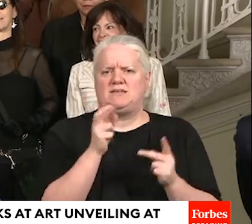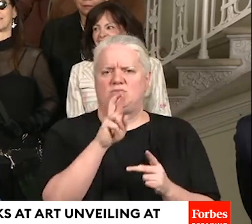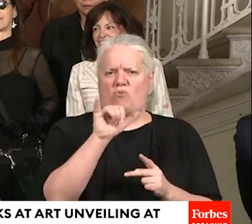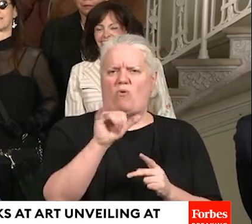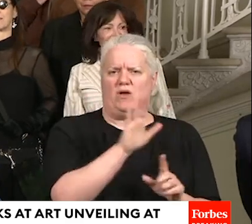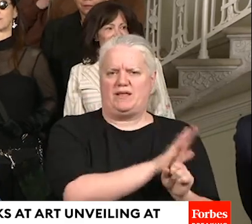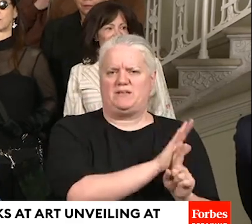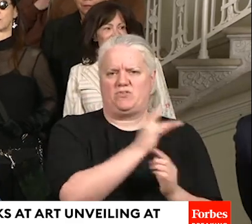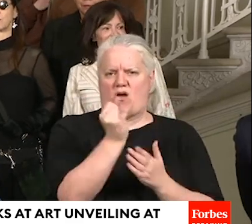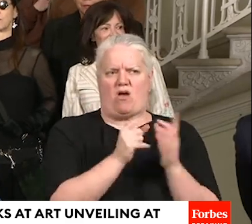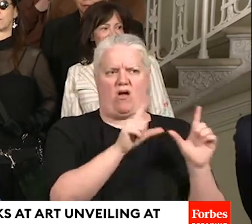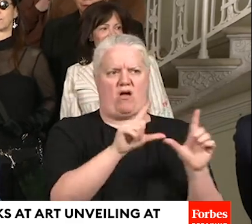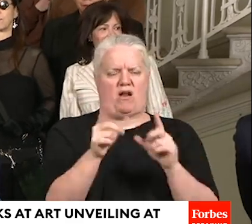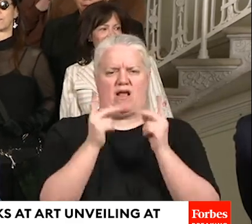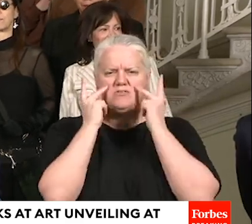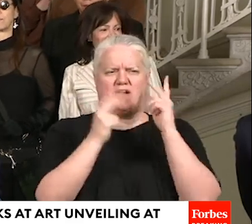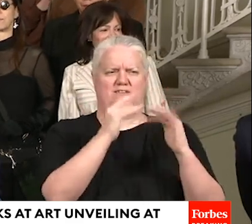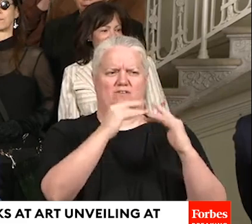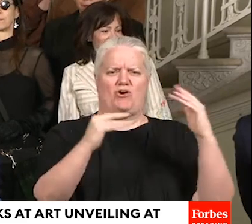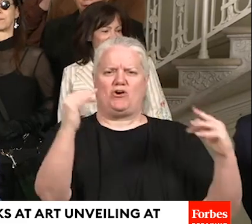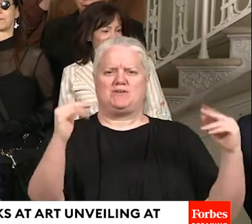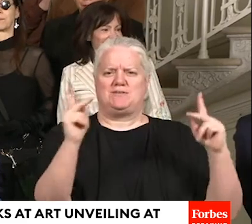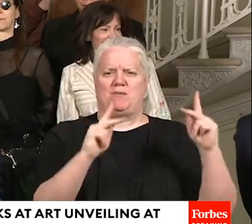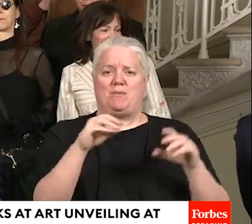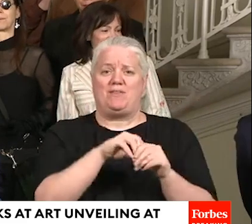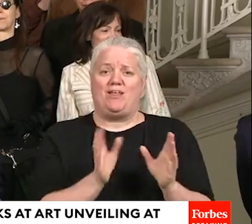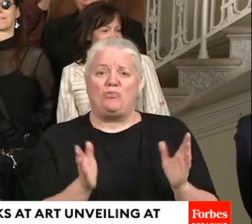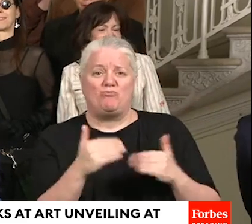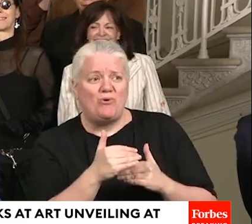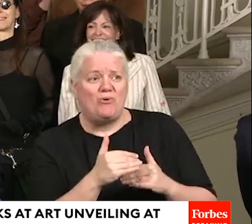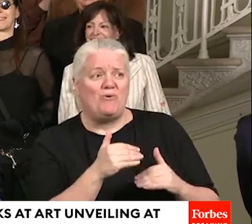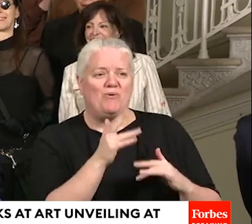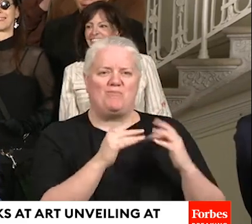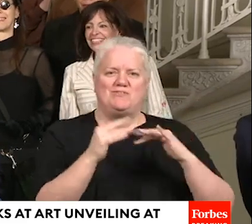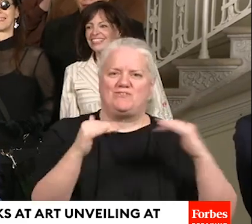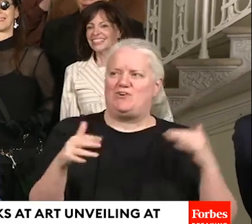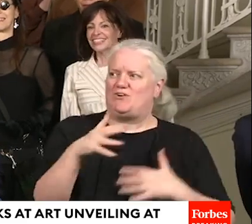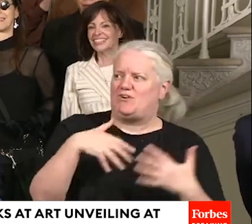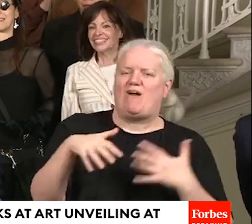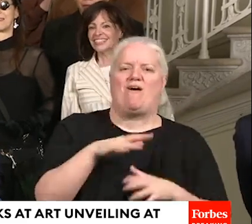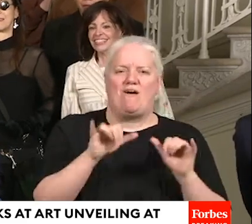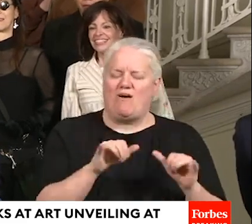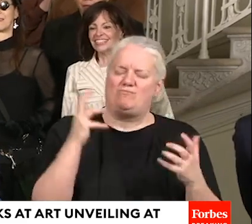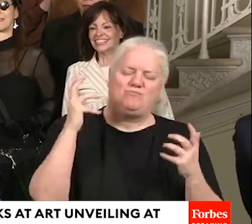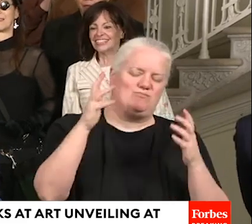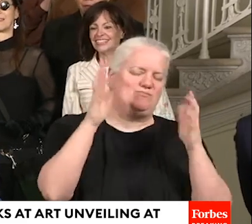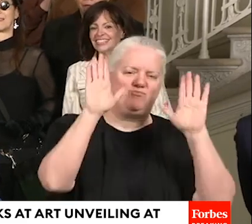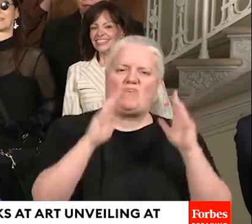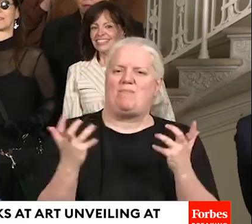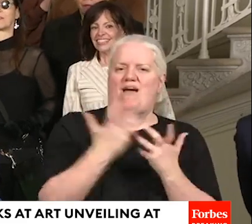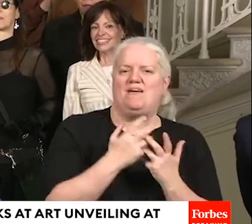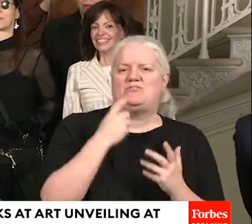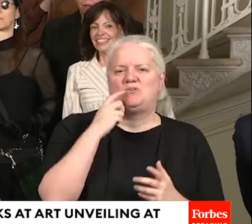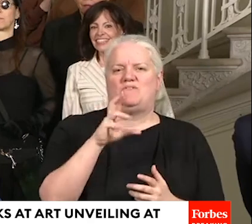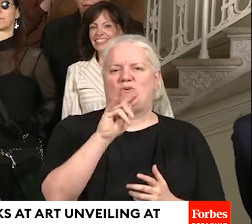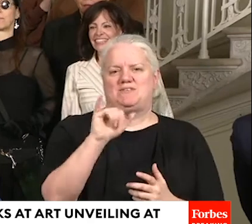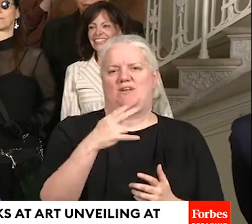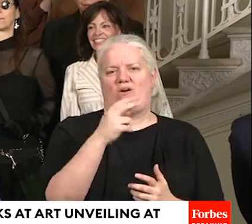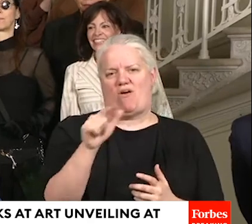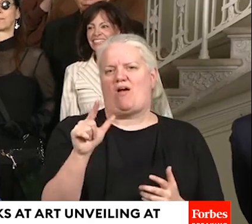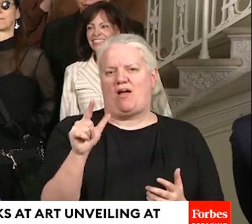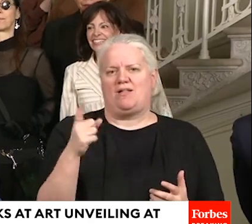art and just the diversity of the people in the room, I stated it is fitting for it to be here in City Hall, the place we